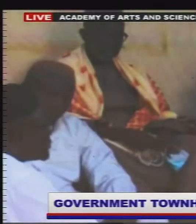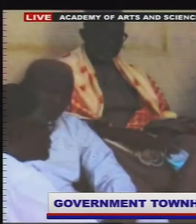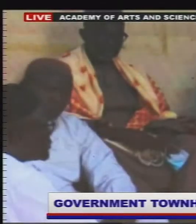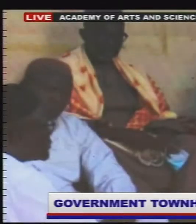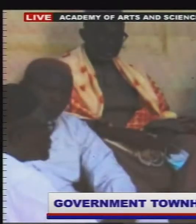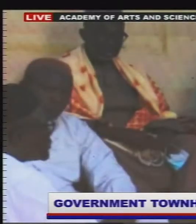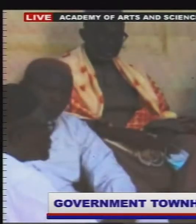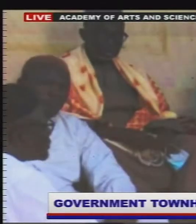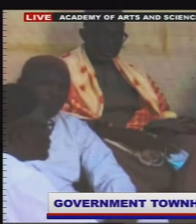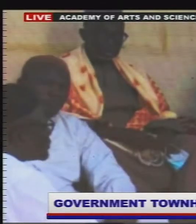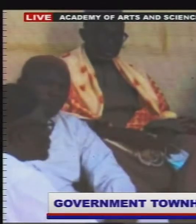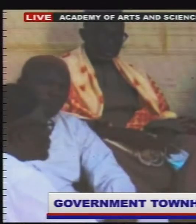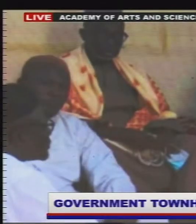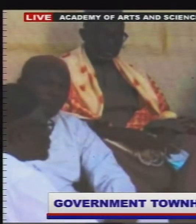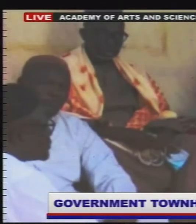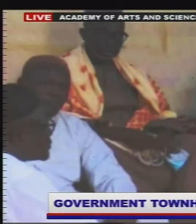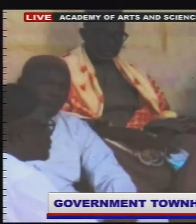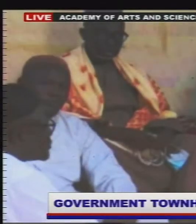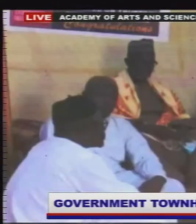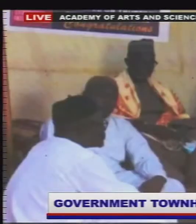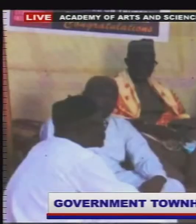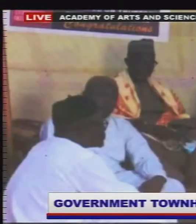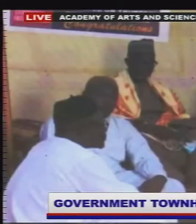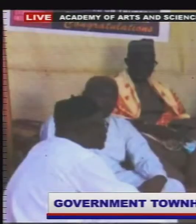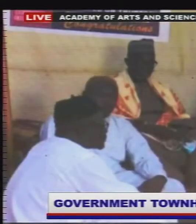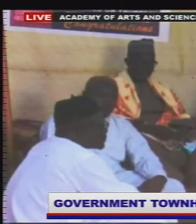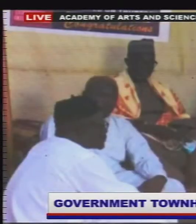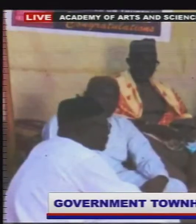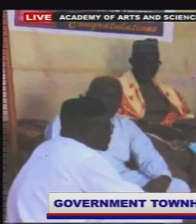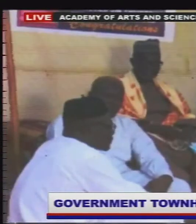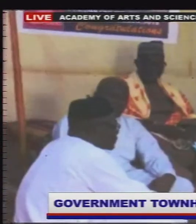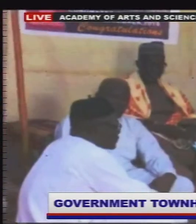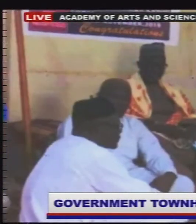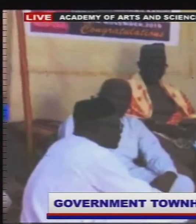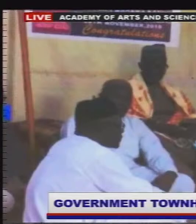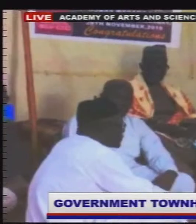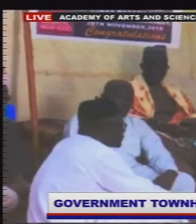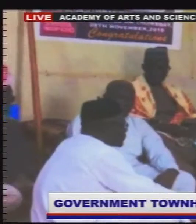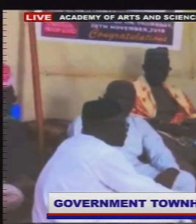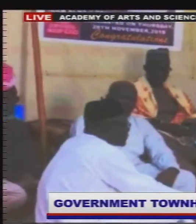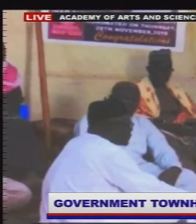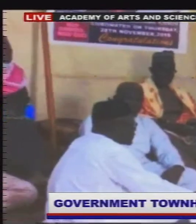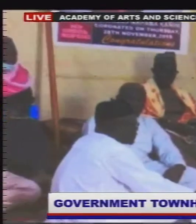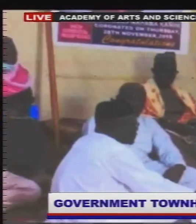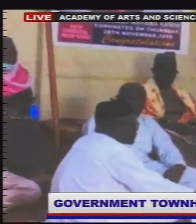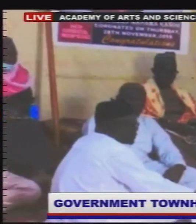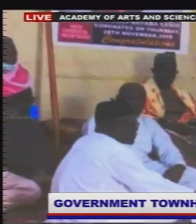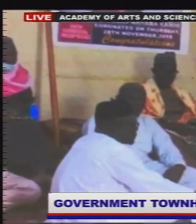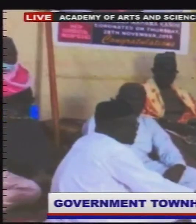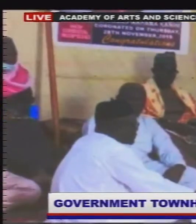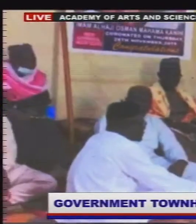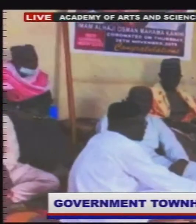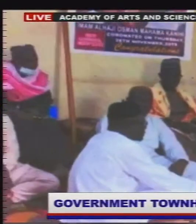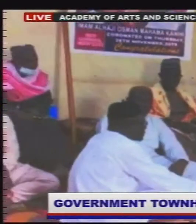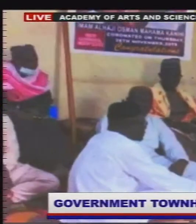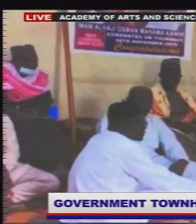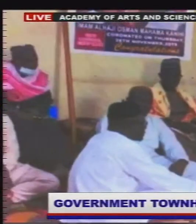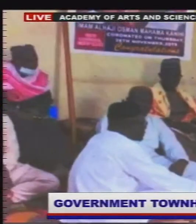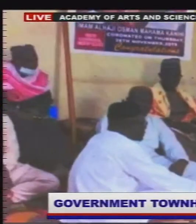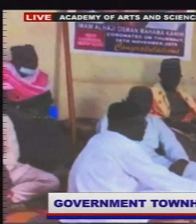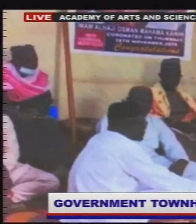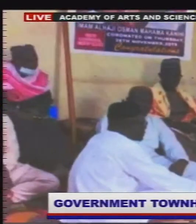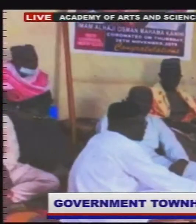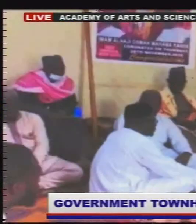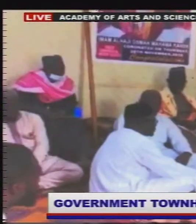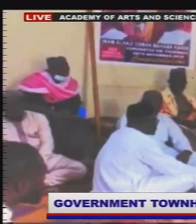na kar nyo lanfia kan sala njaani bodba yi bojun sala bunya ni vori onan na